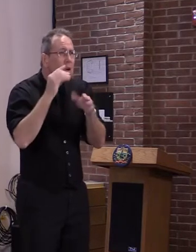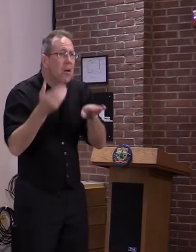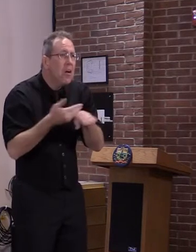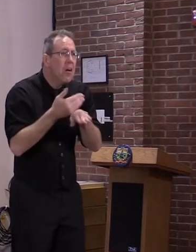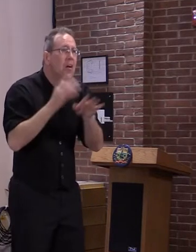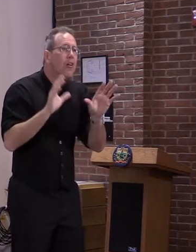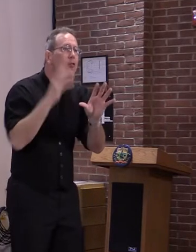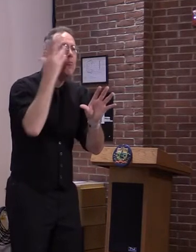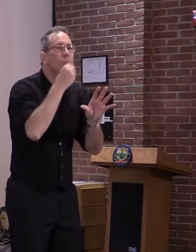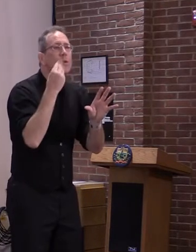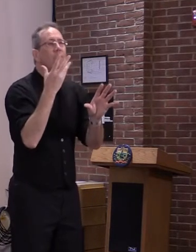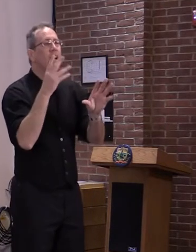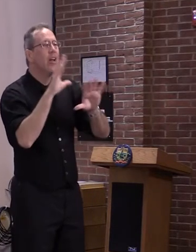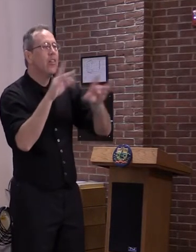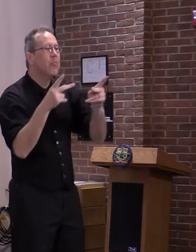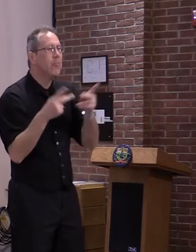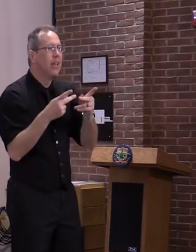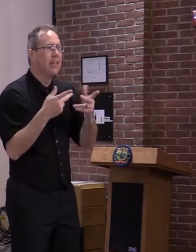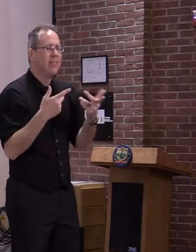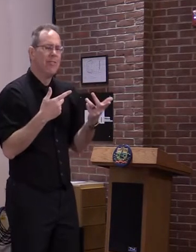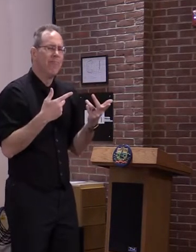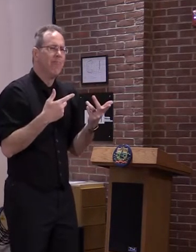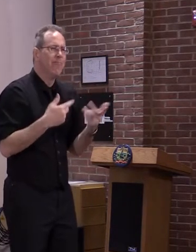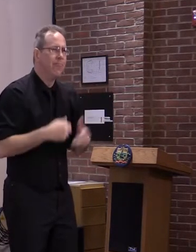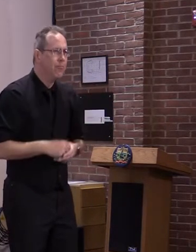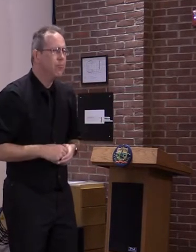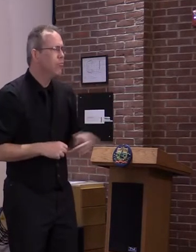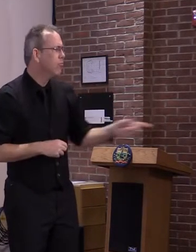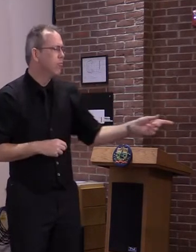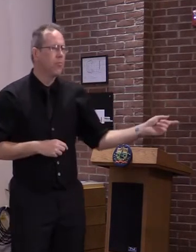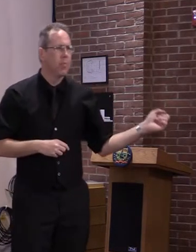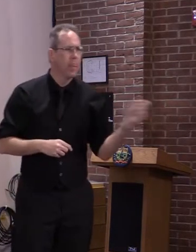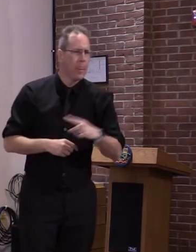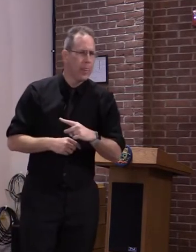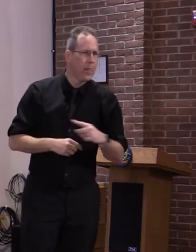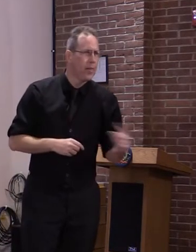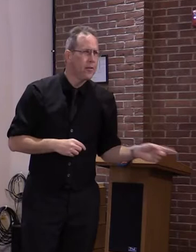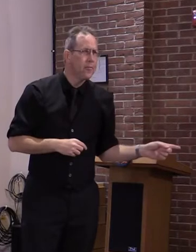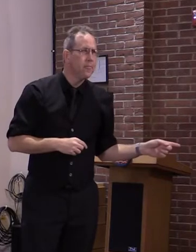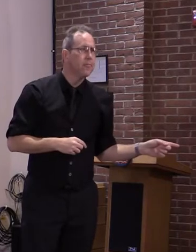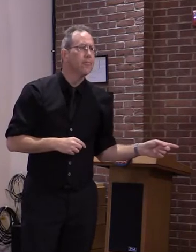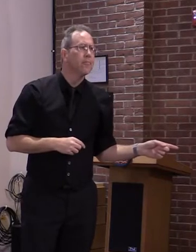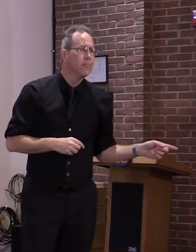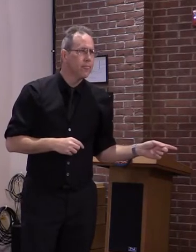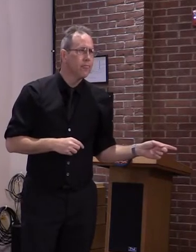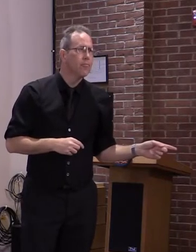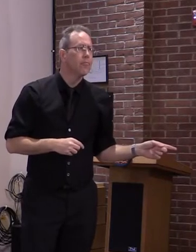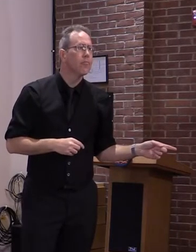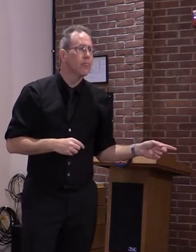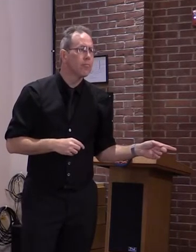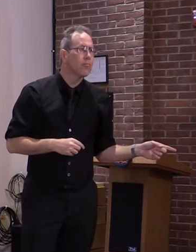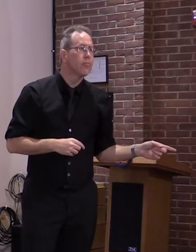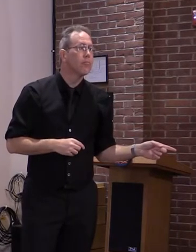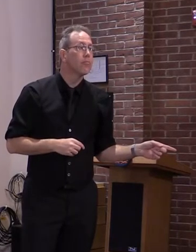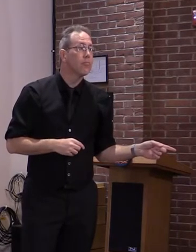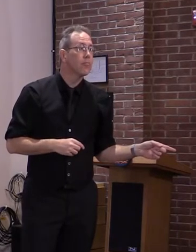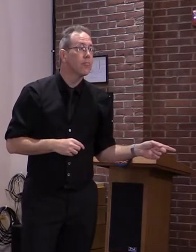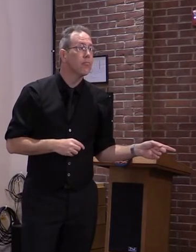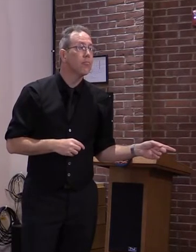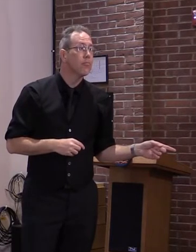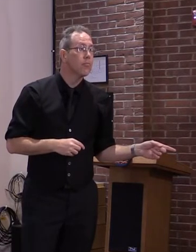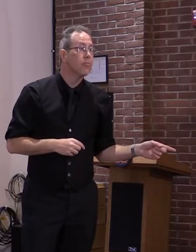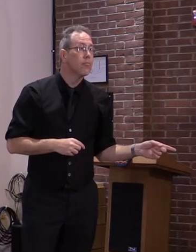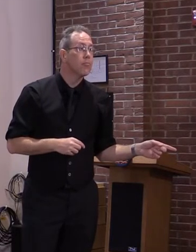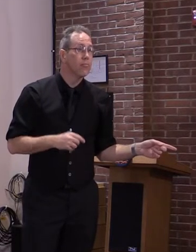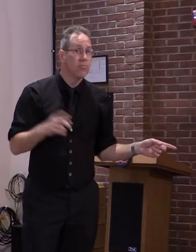areas. Do you mean the proposal to potentially build another floor on top of the cafeteria, that redesign? Well, they're actually building a cafeteria,